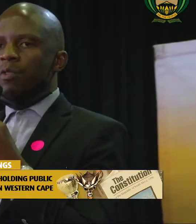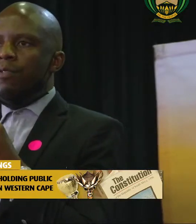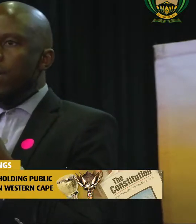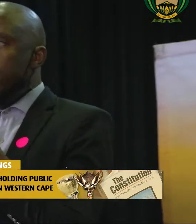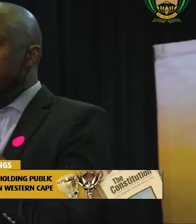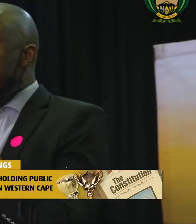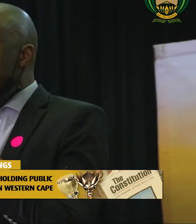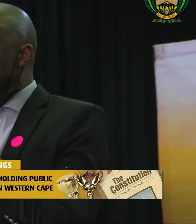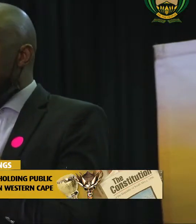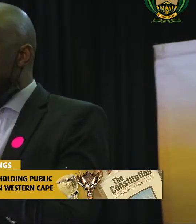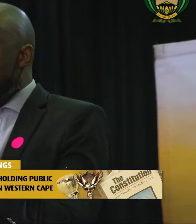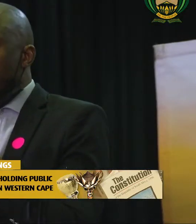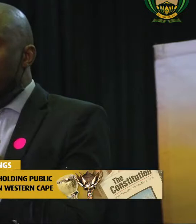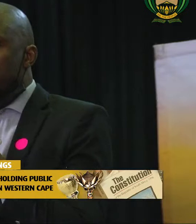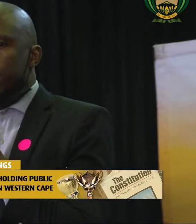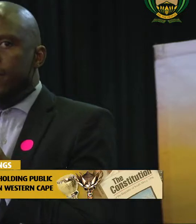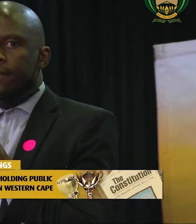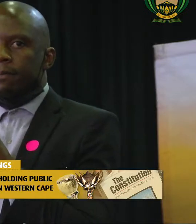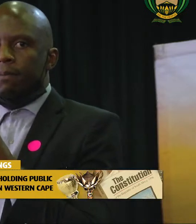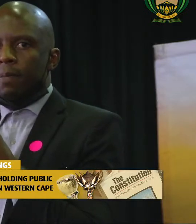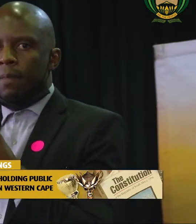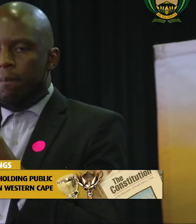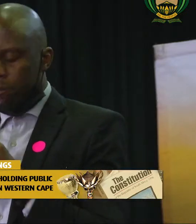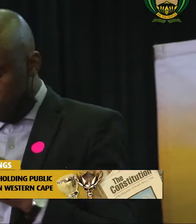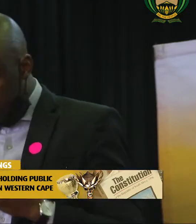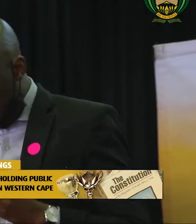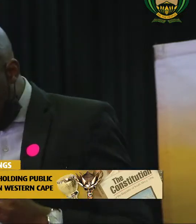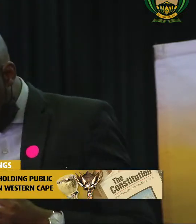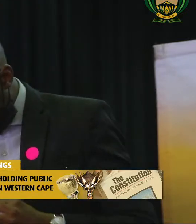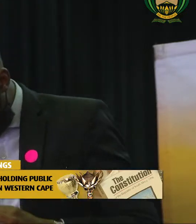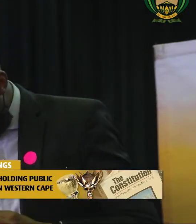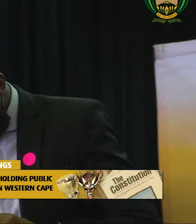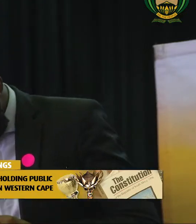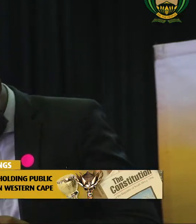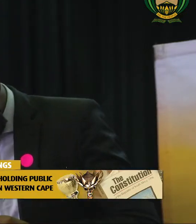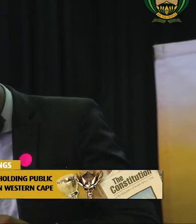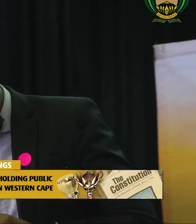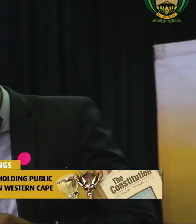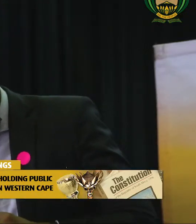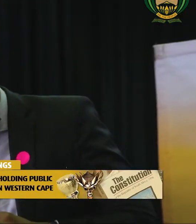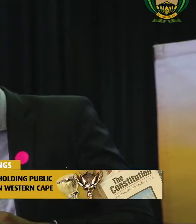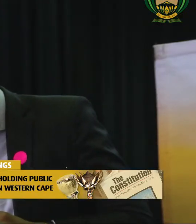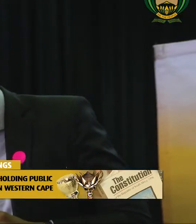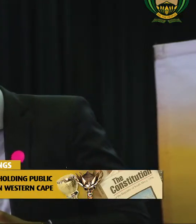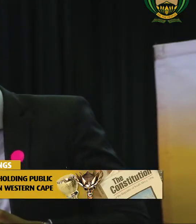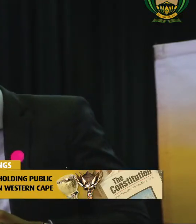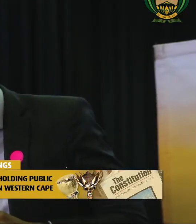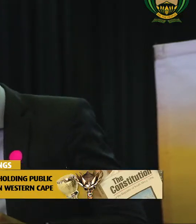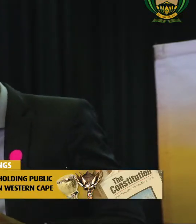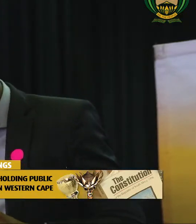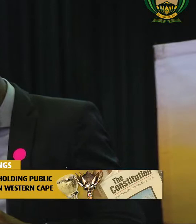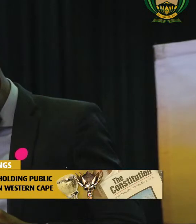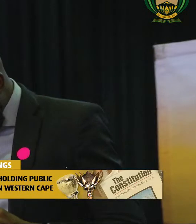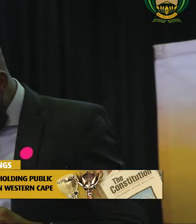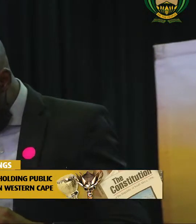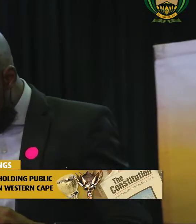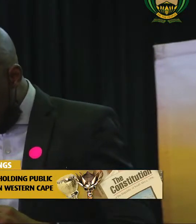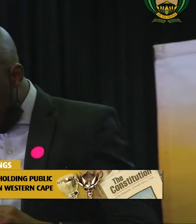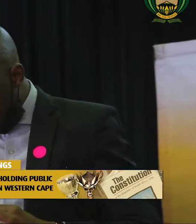going to move forward as the portfolio committee. Xa sizawugqiba ohloniphekileyo kaRosi uya